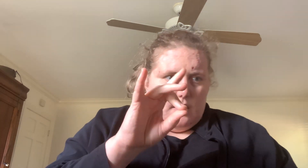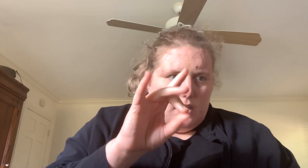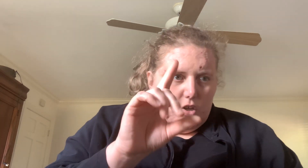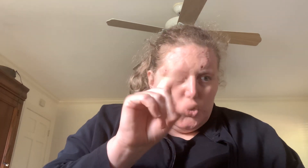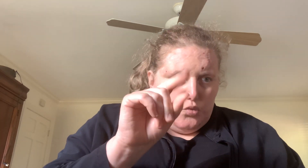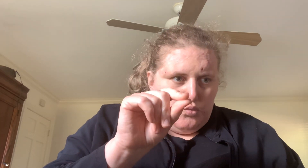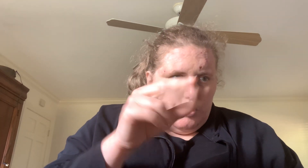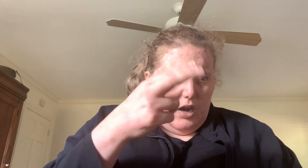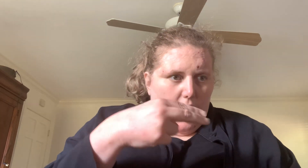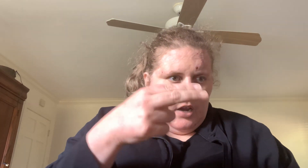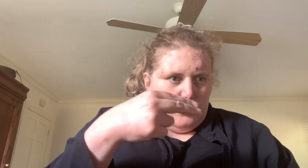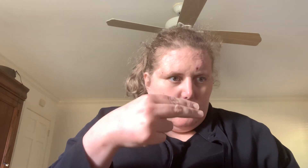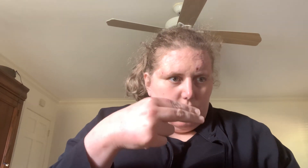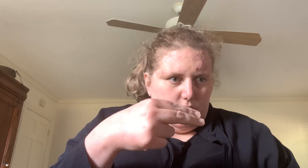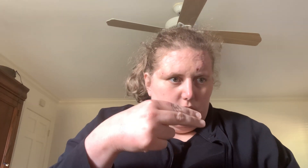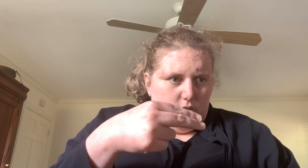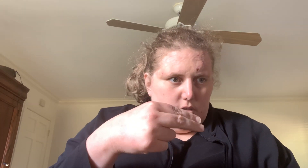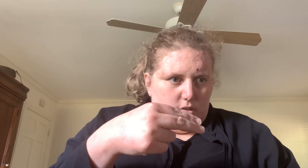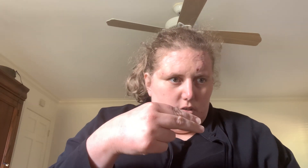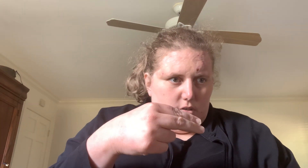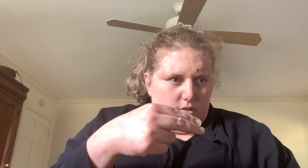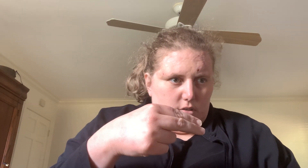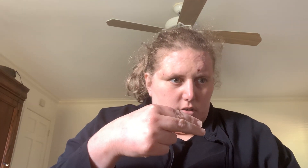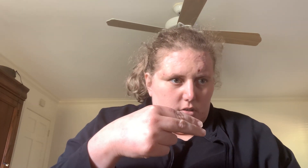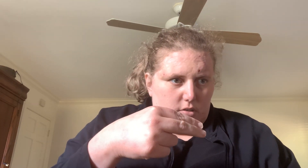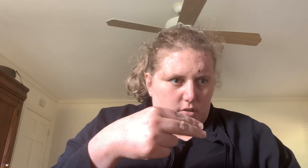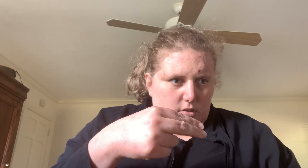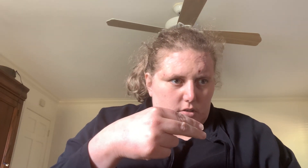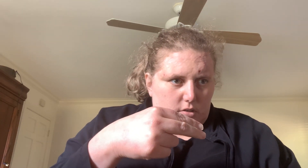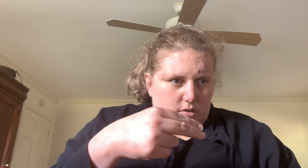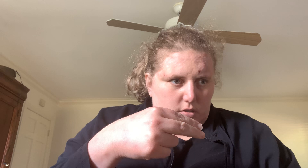right. 8 carbons on the left and 1 on the right.